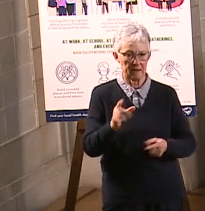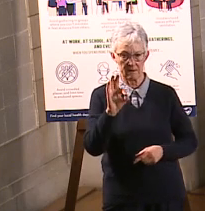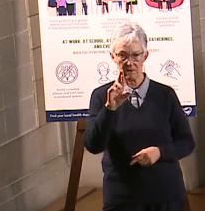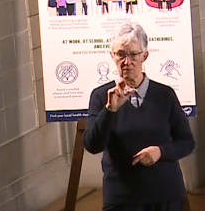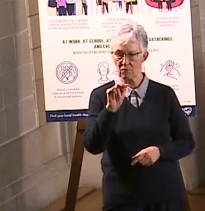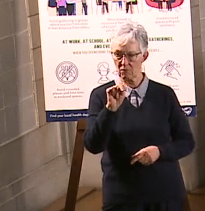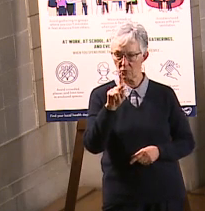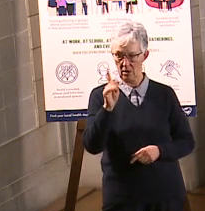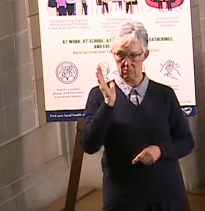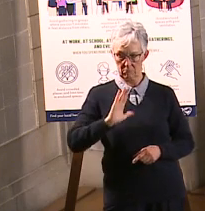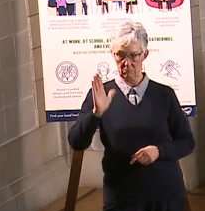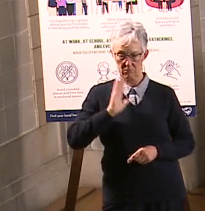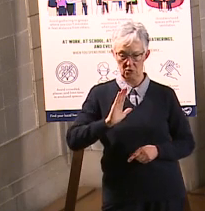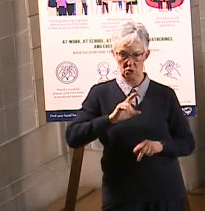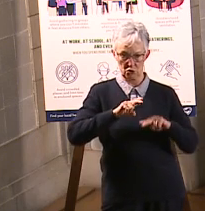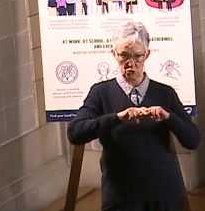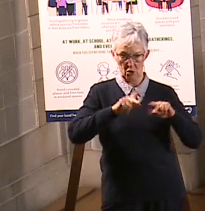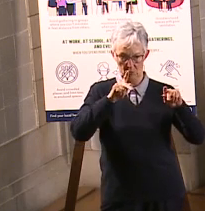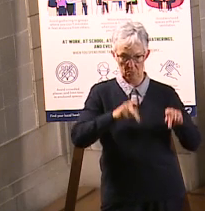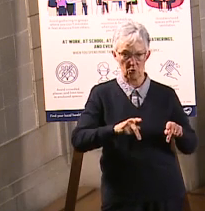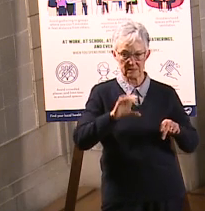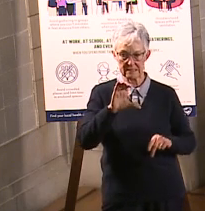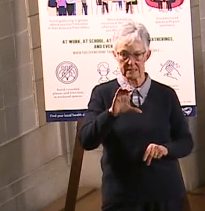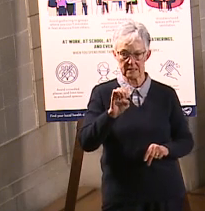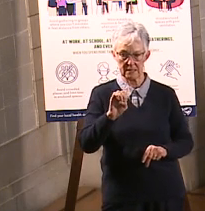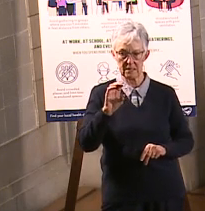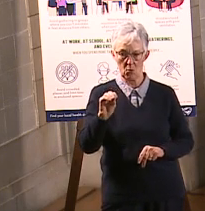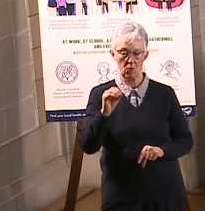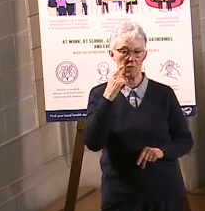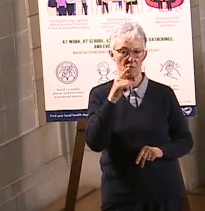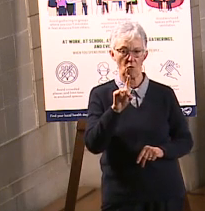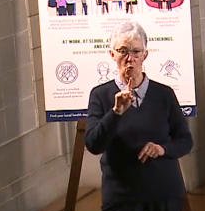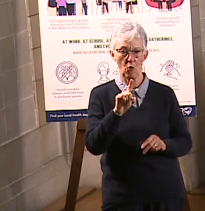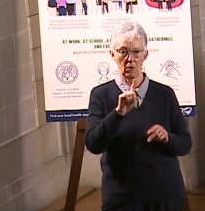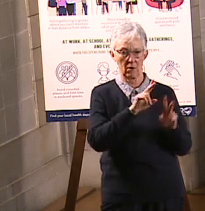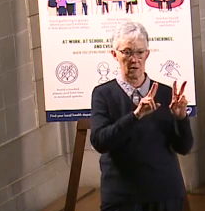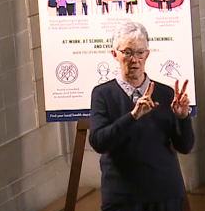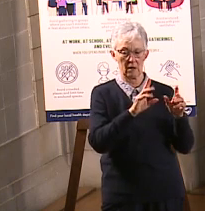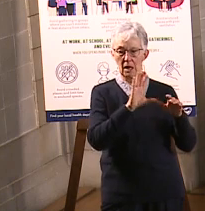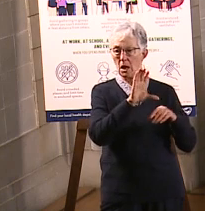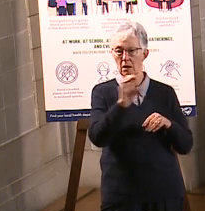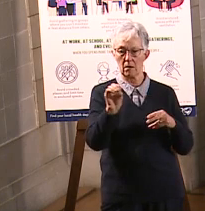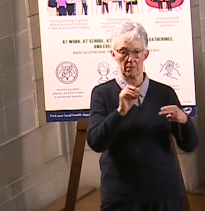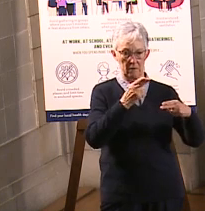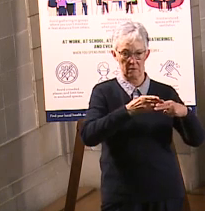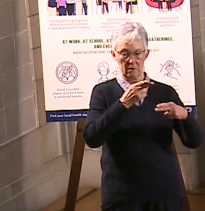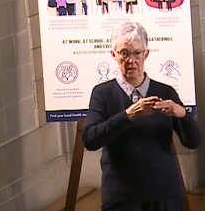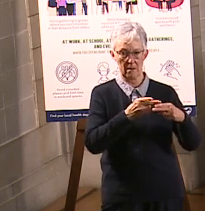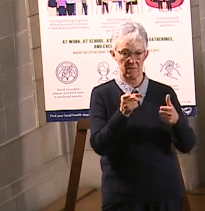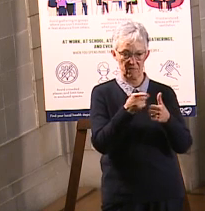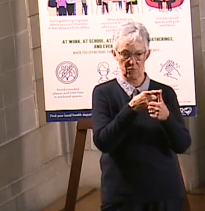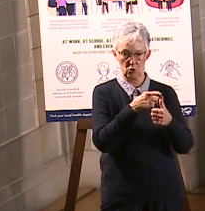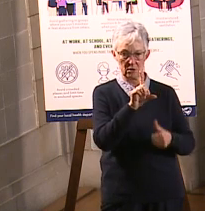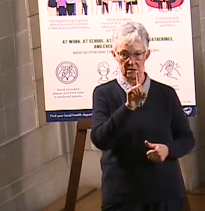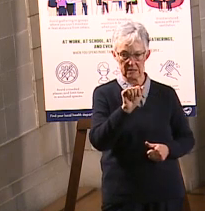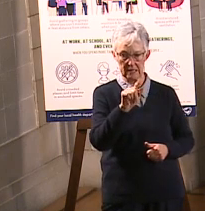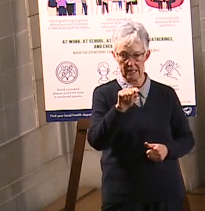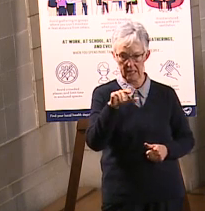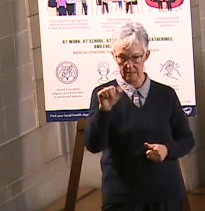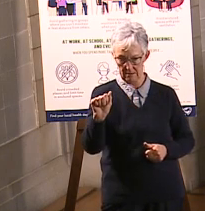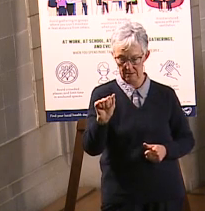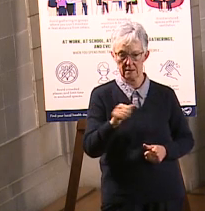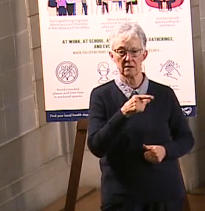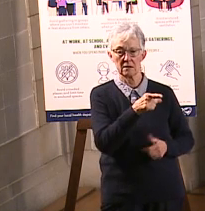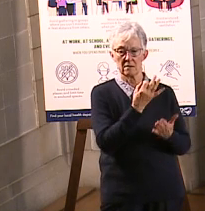and CEO of First Data. First Data was a company that has been in Nebraska for 50 years, a leader in the financial